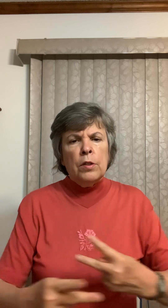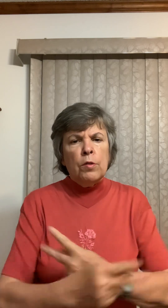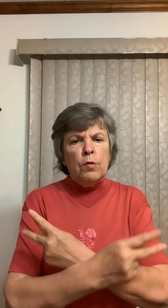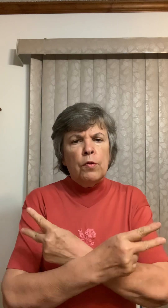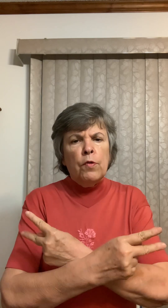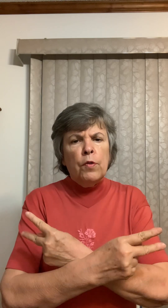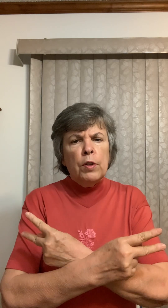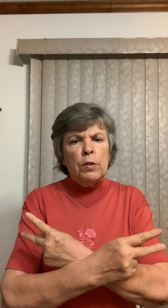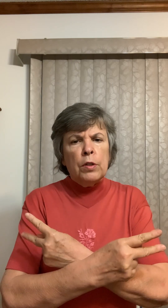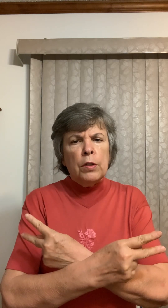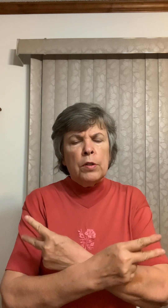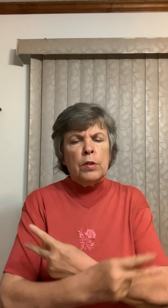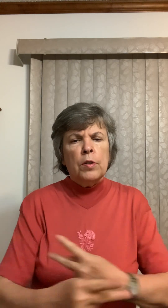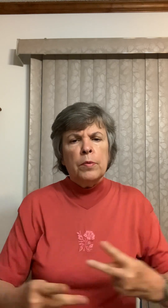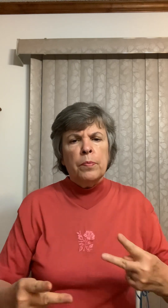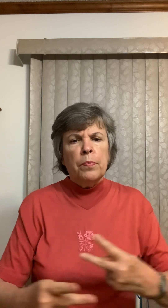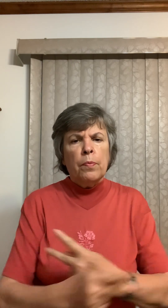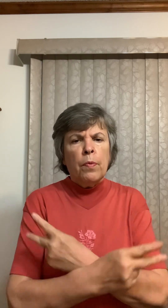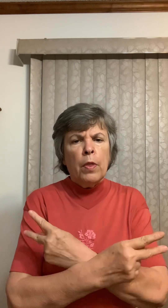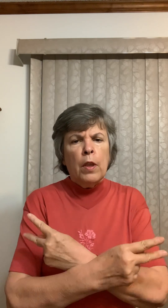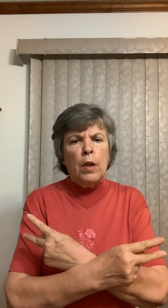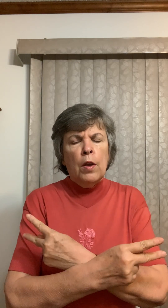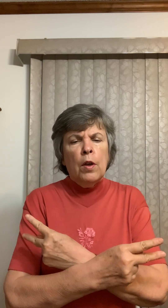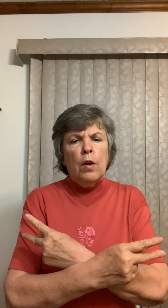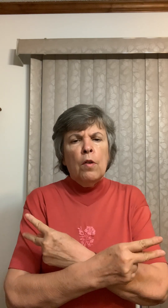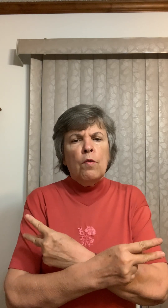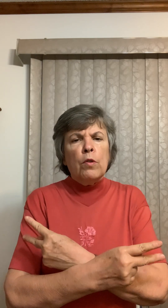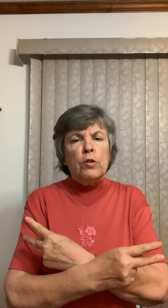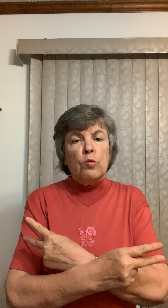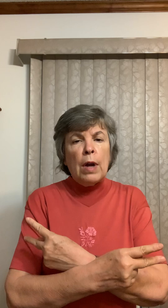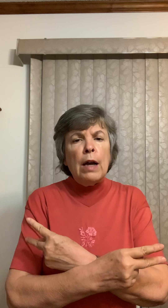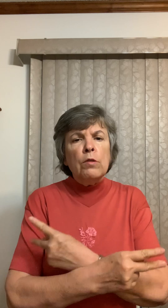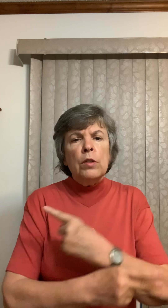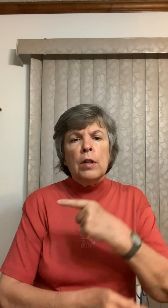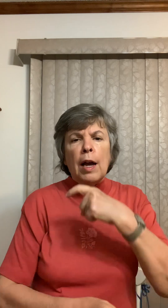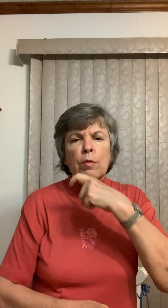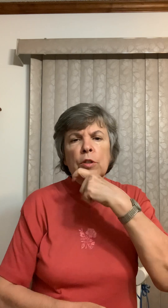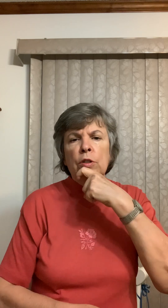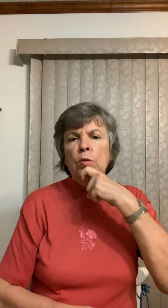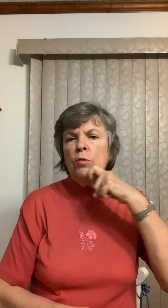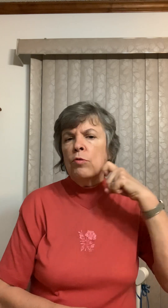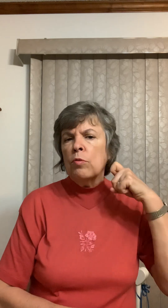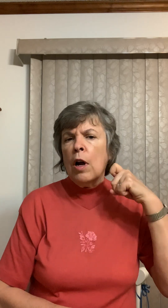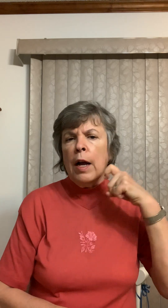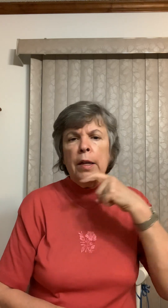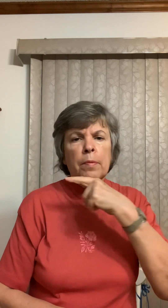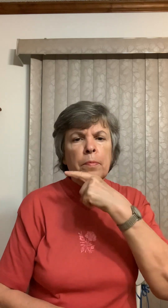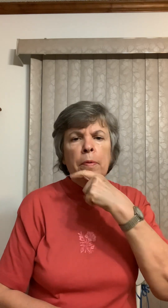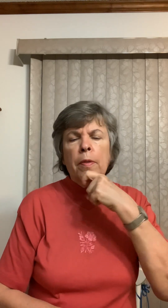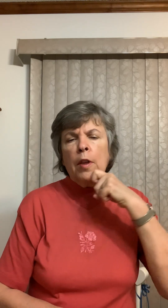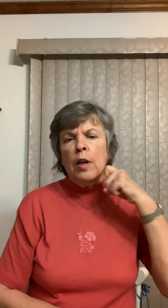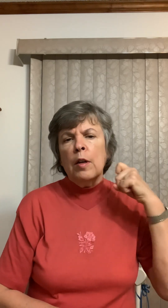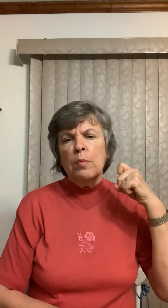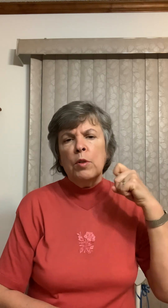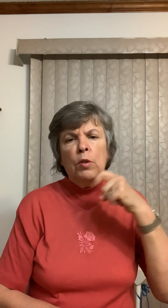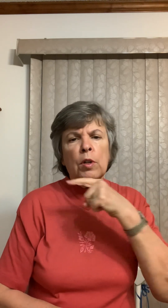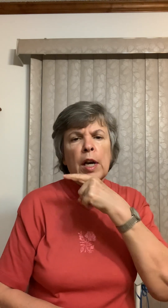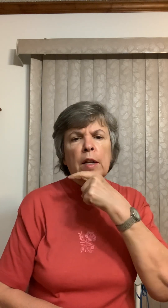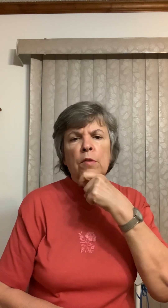So fiercest. For drought, I would just use dry. You could add other